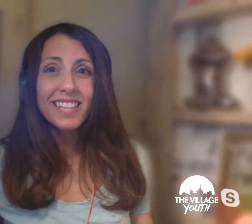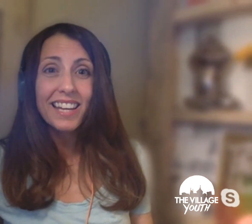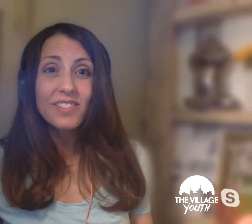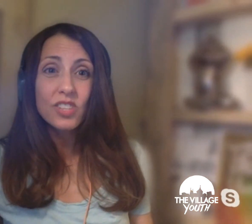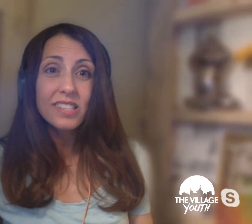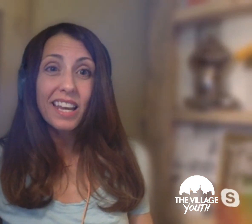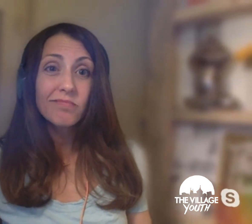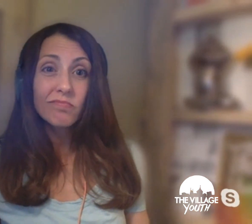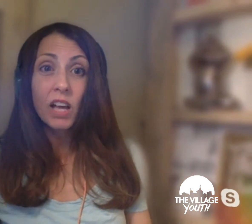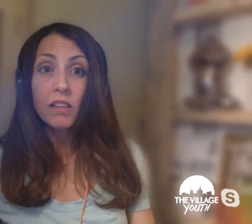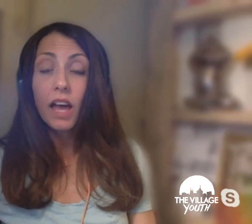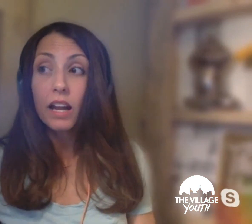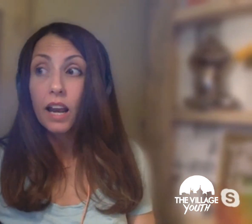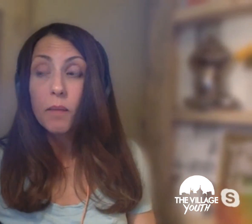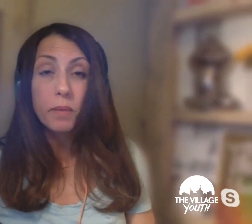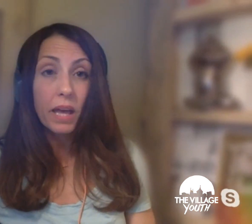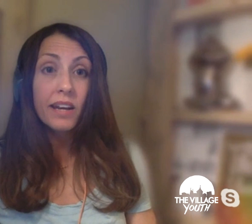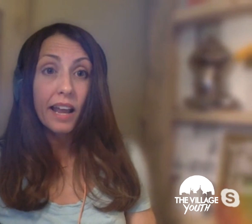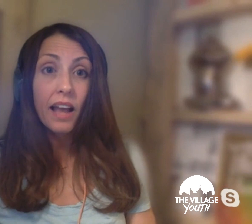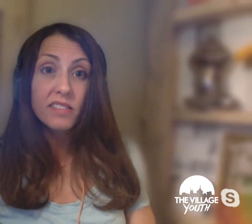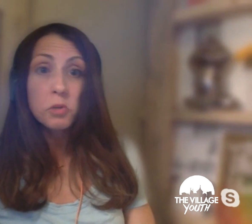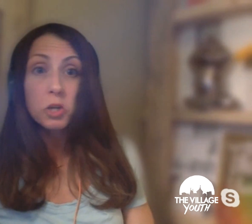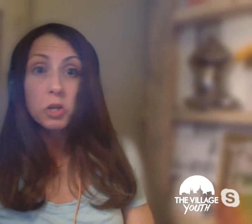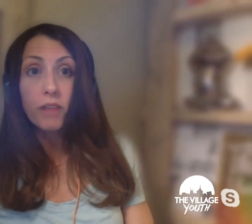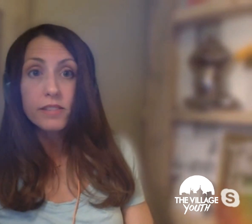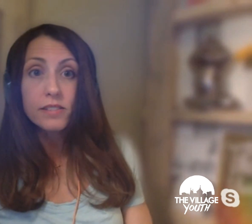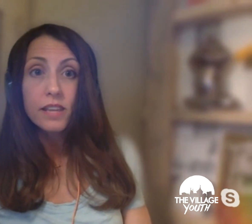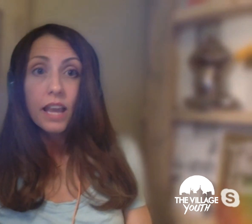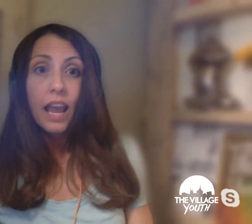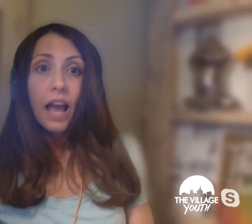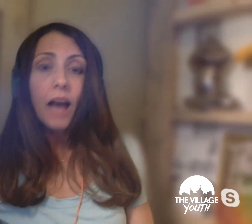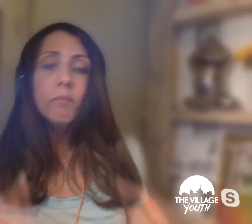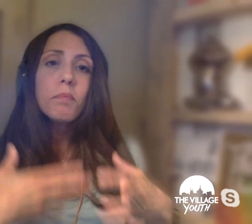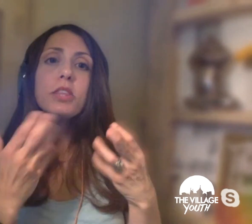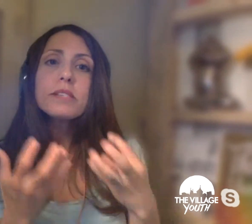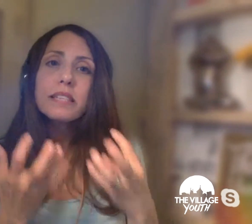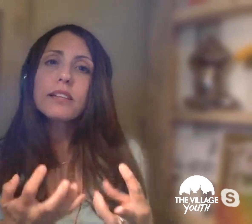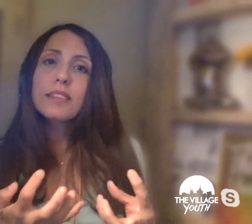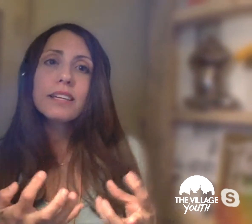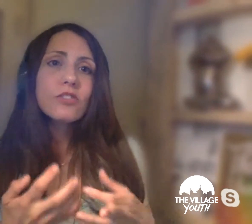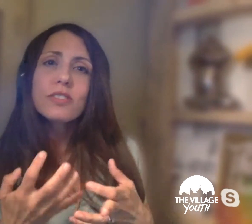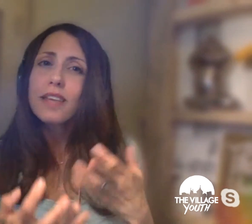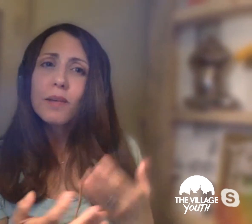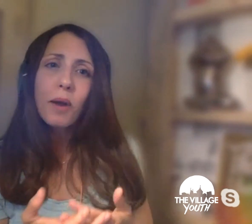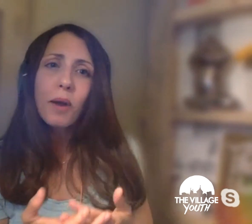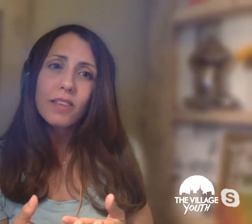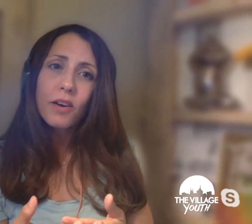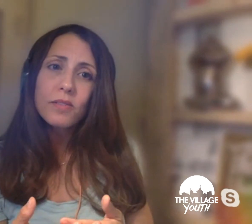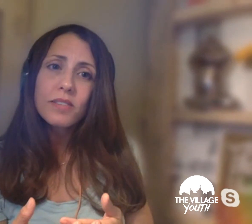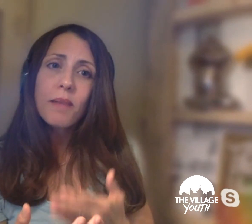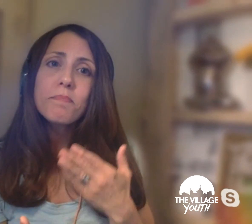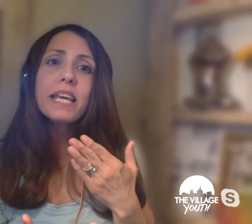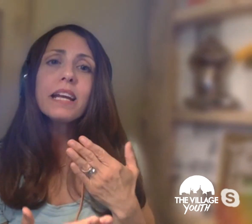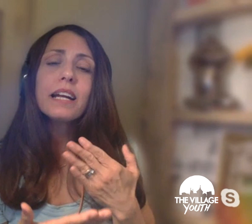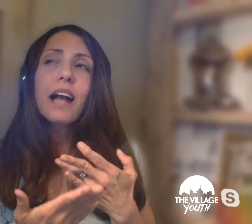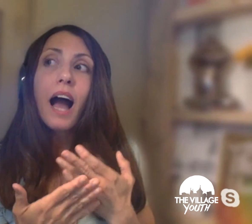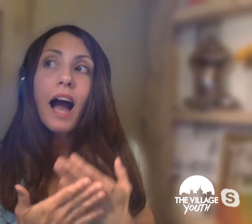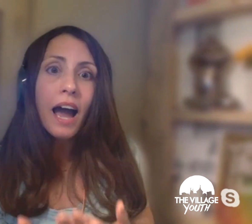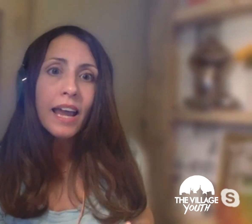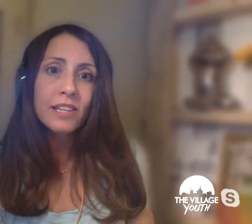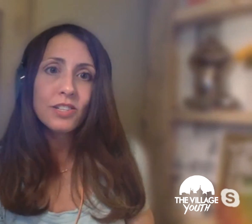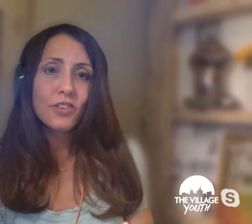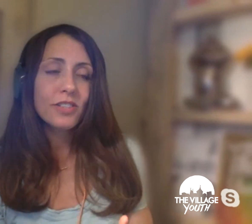then the next day it's just like, well, I got out of bed and I had some good breakfast. But those little things, just celebrate those and